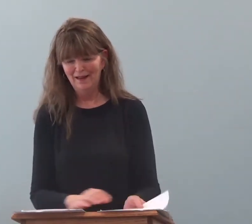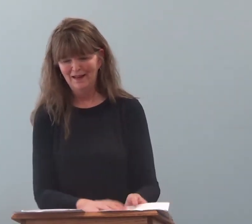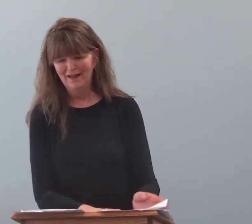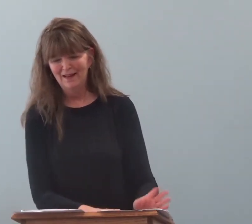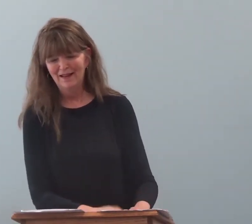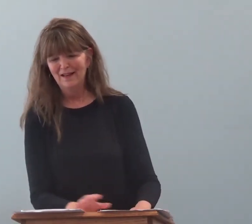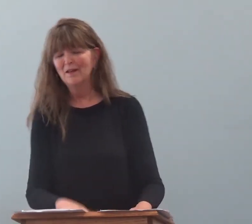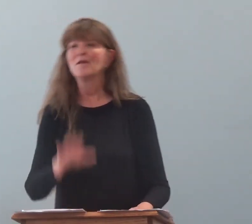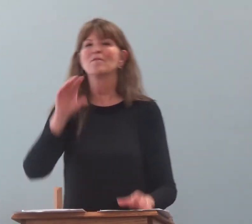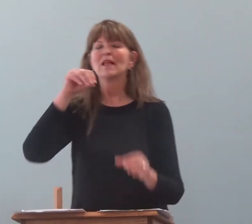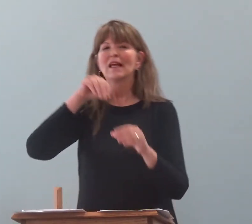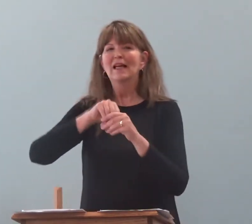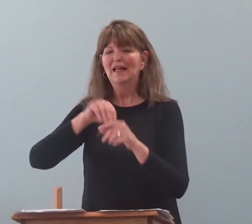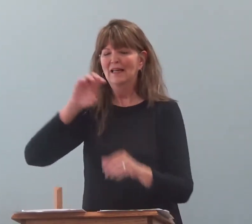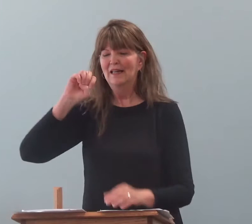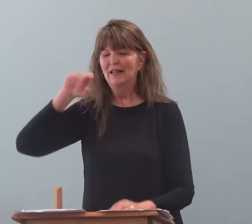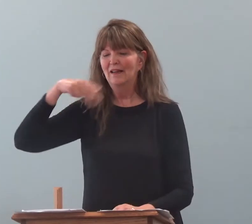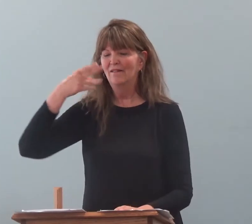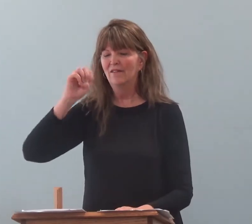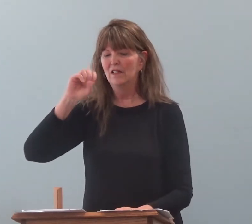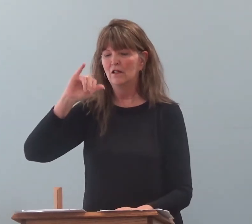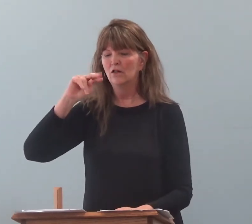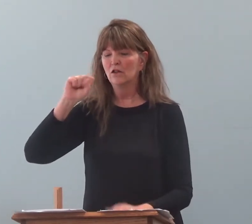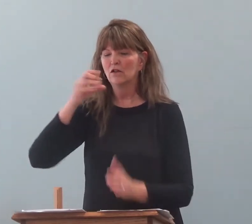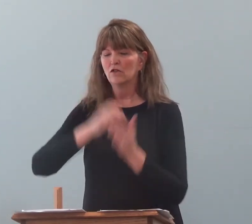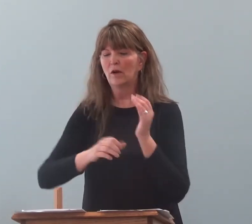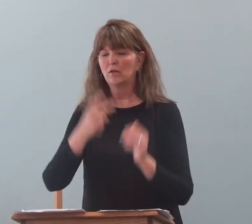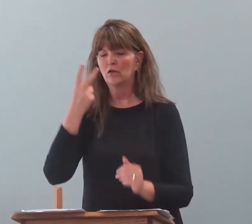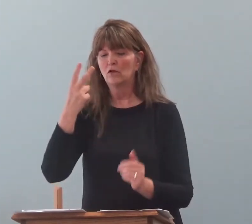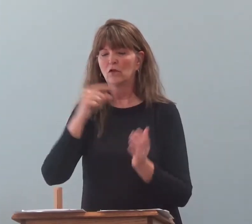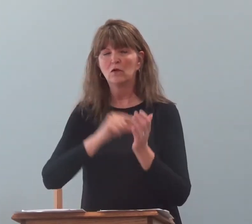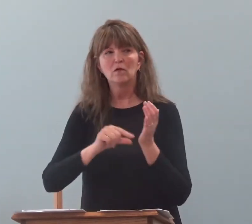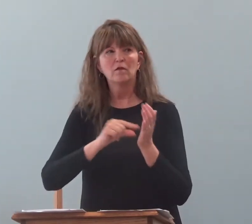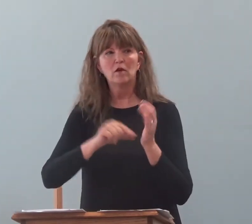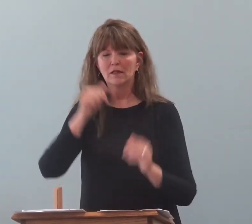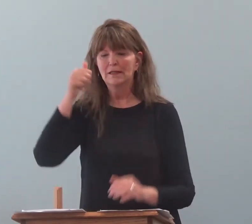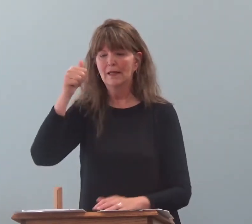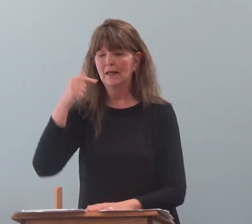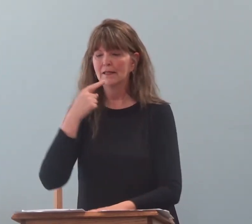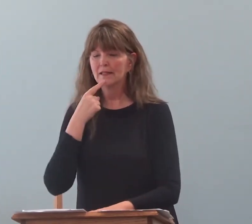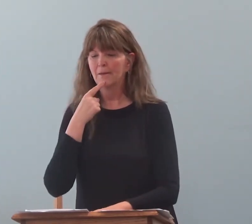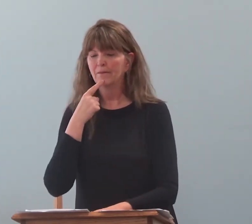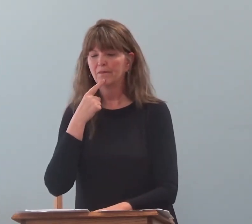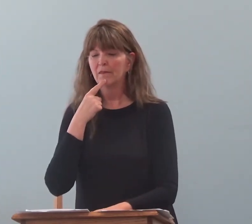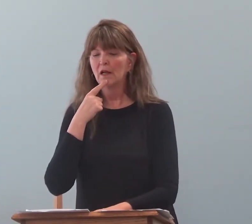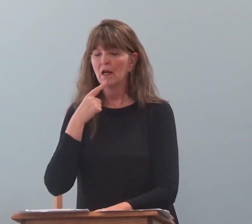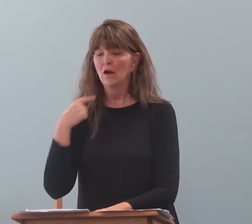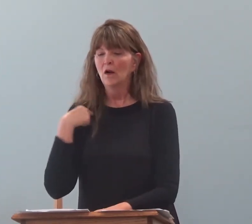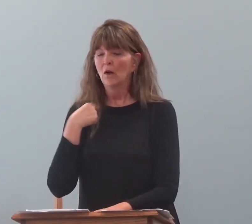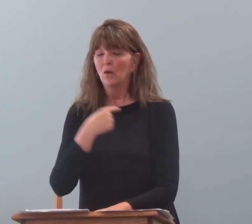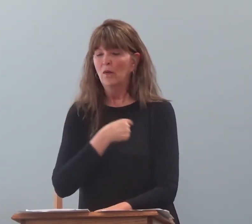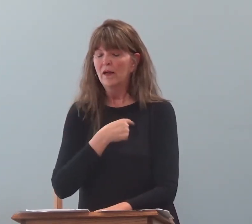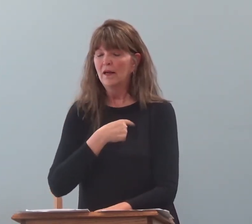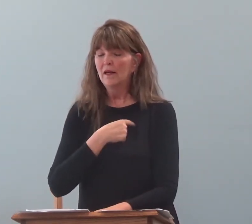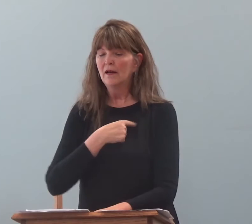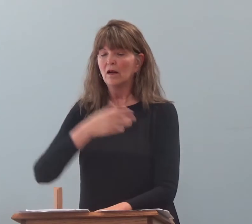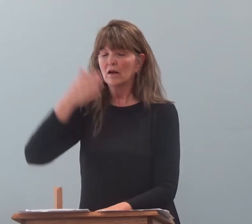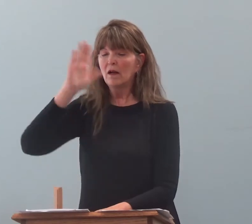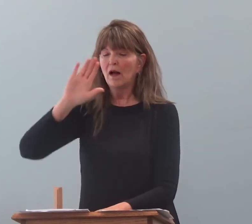I like that happy stance. Now in Ephesians chapter 2, verse 10, it